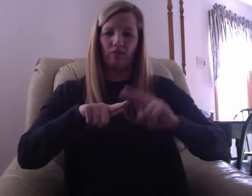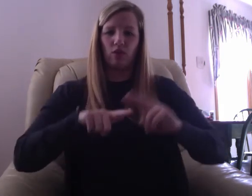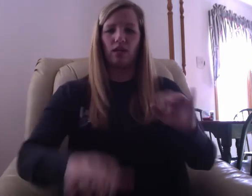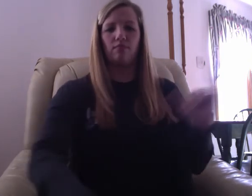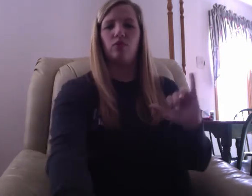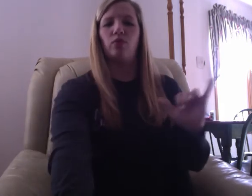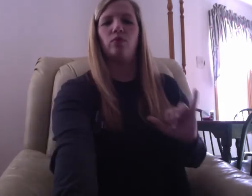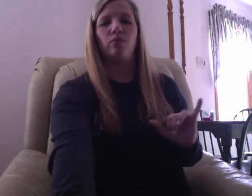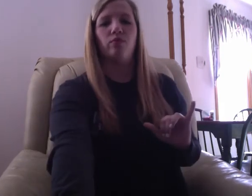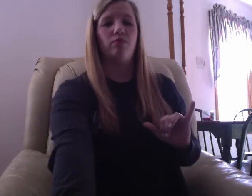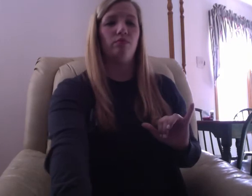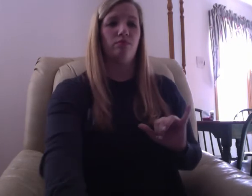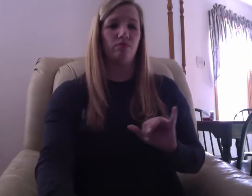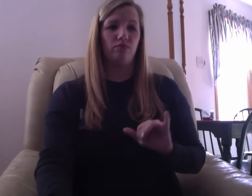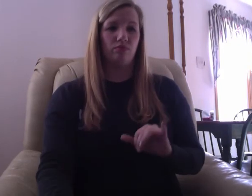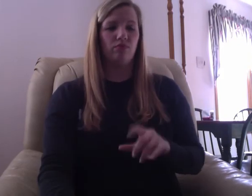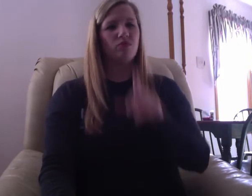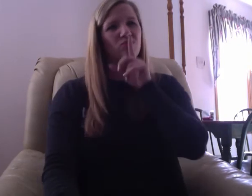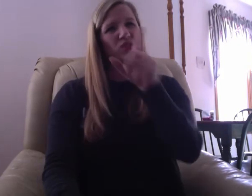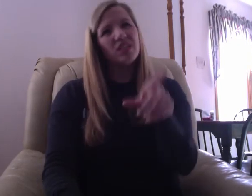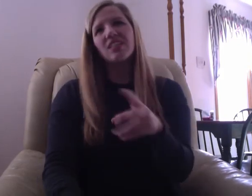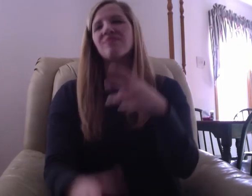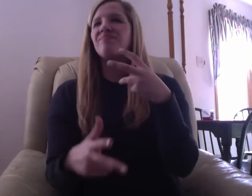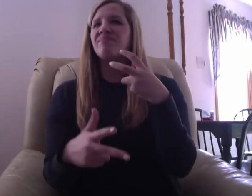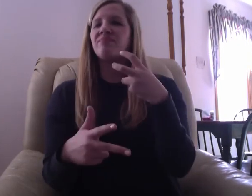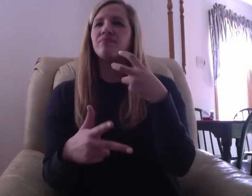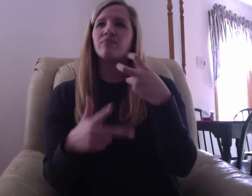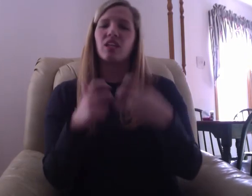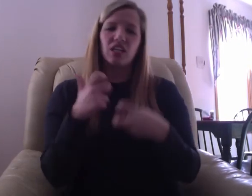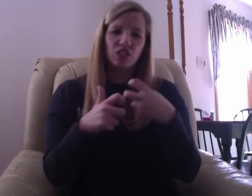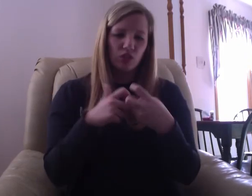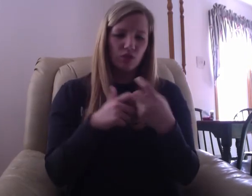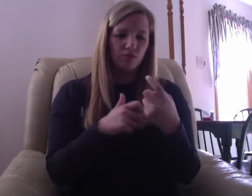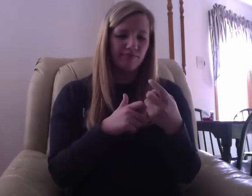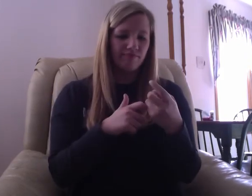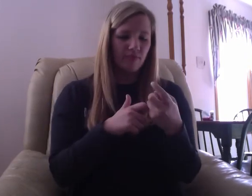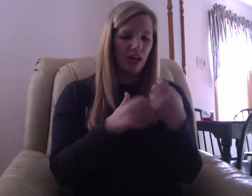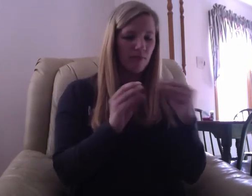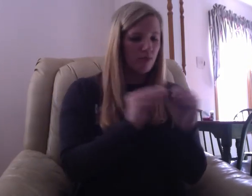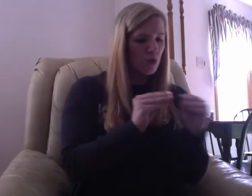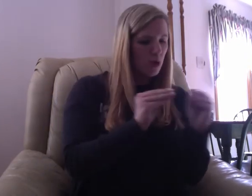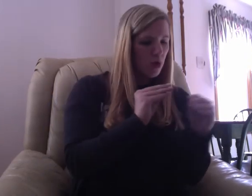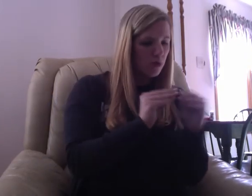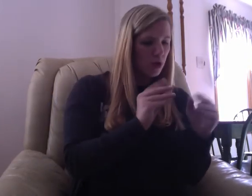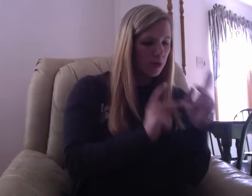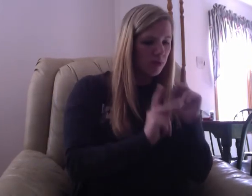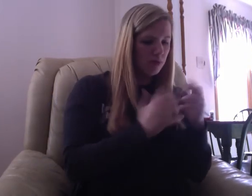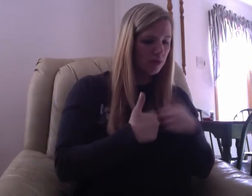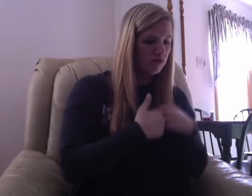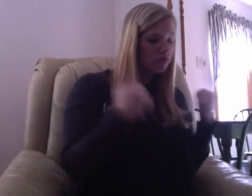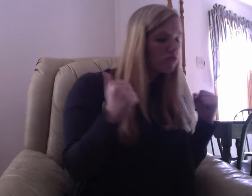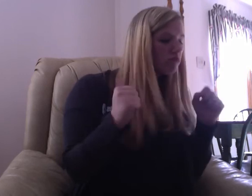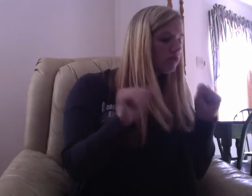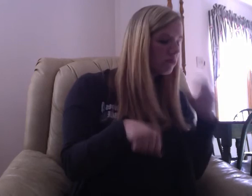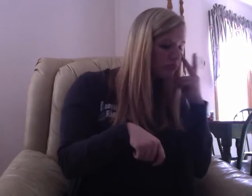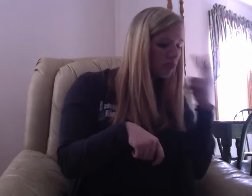It's a double-edged sword. On one side, you have more and more people coming out, it's becoming more visible, but then on the other side, you have more